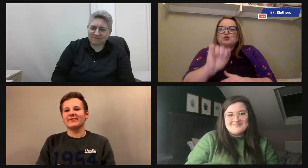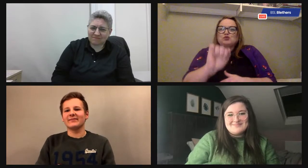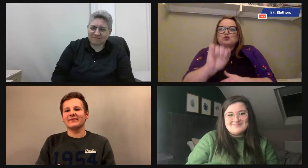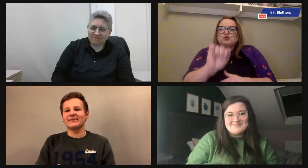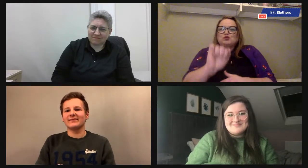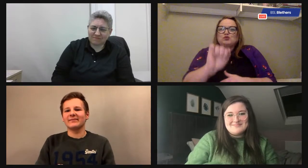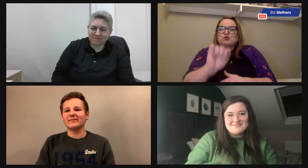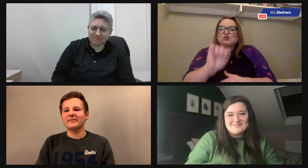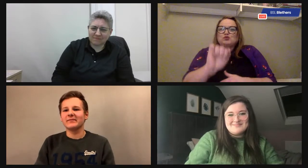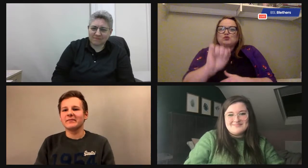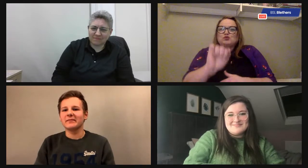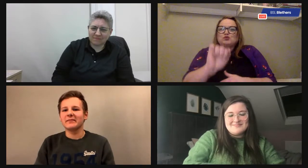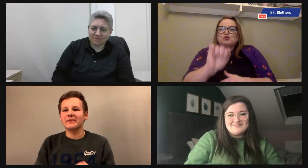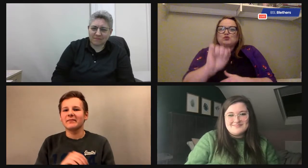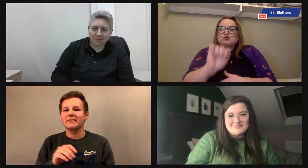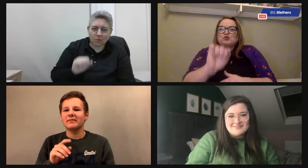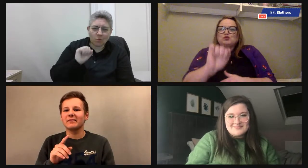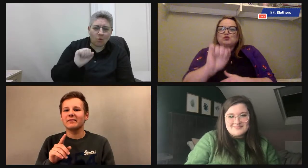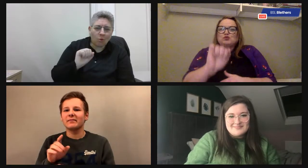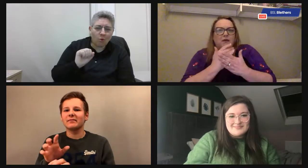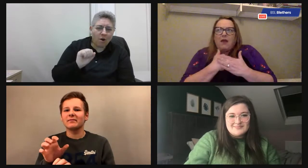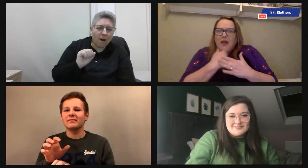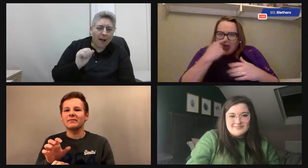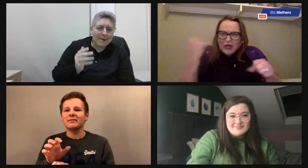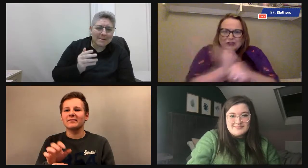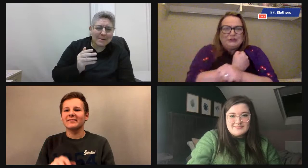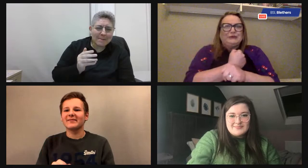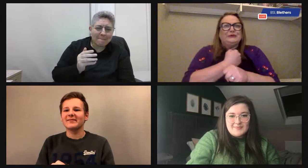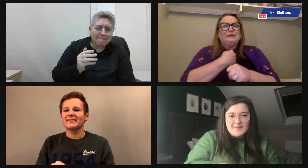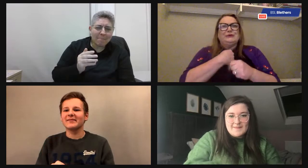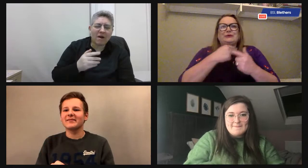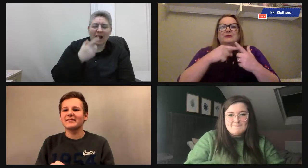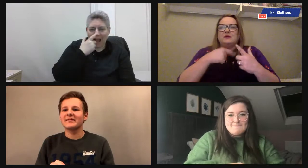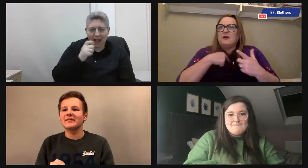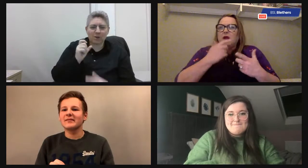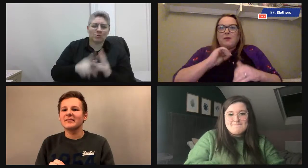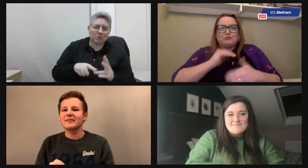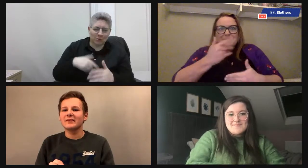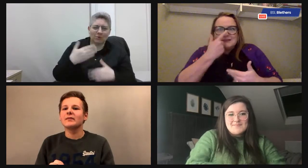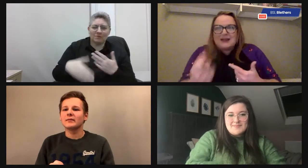too. I think it really is important that